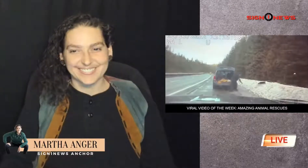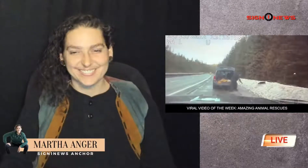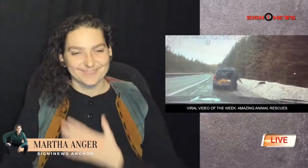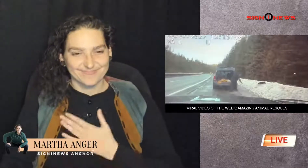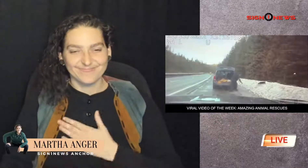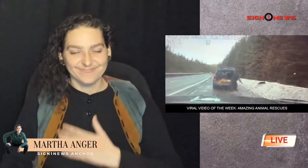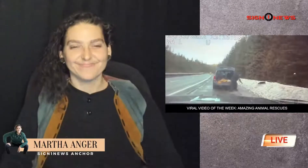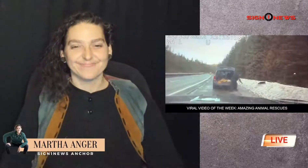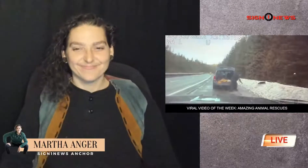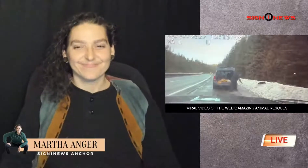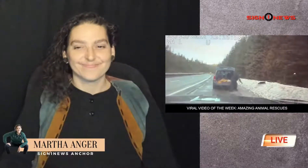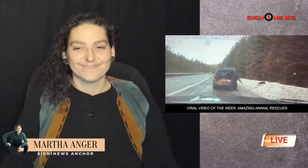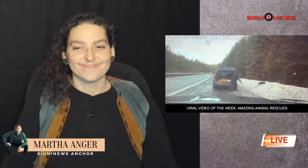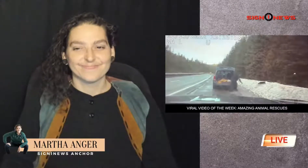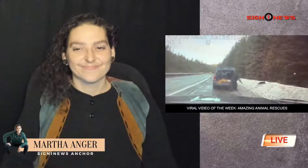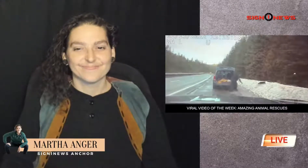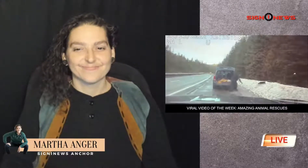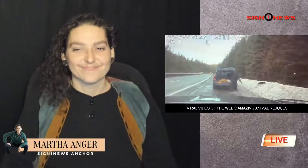That is so cute.